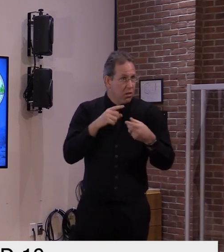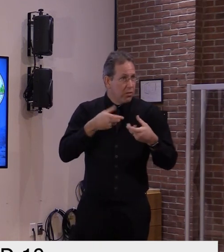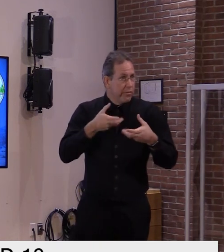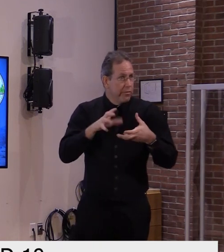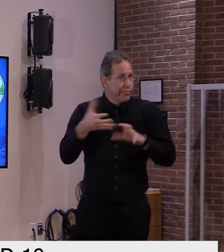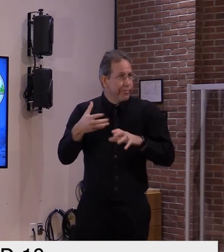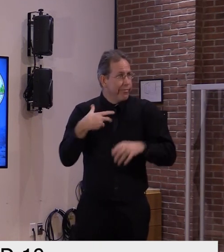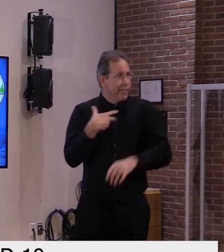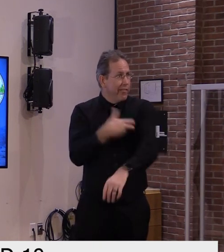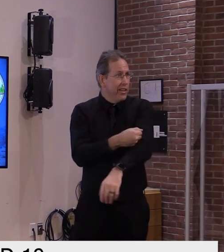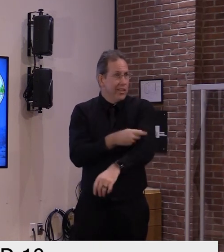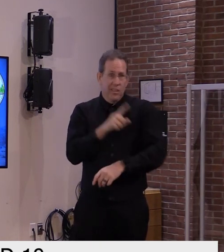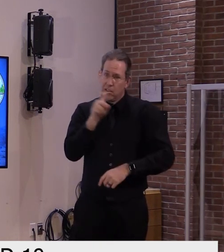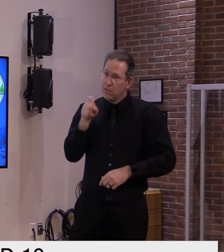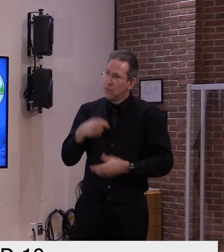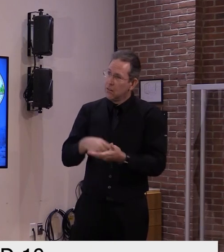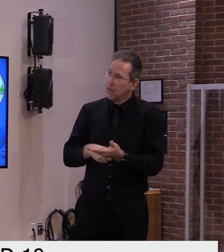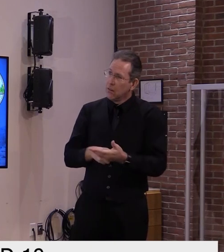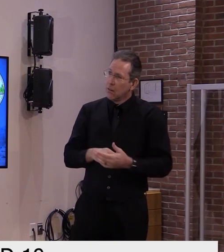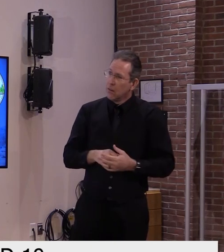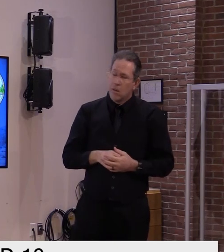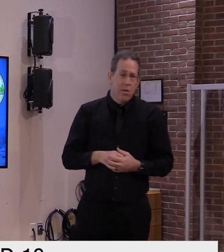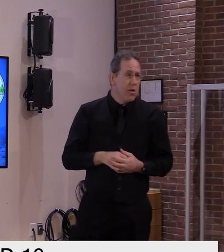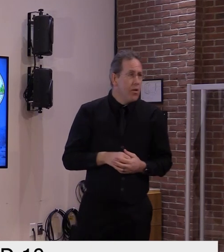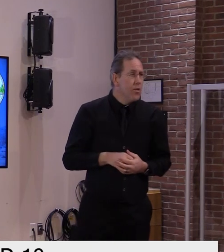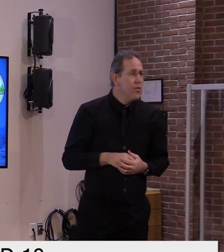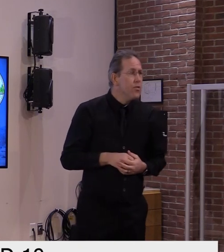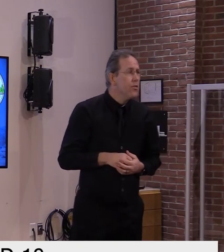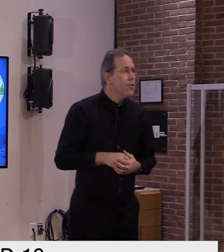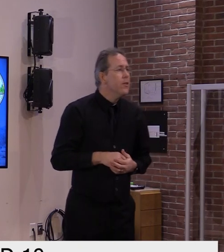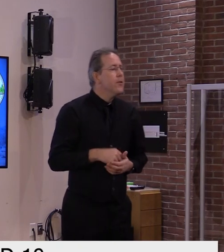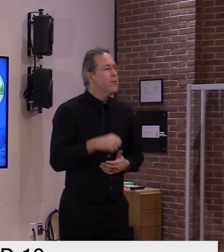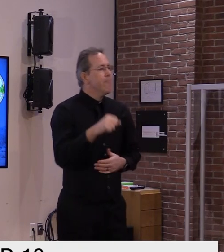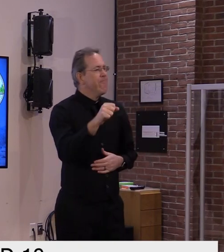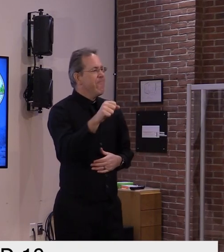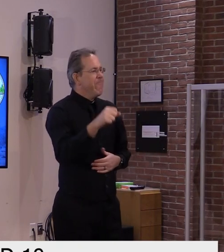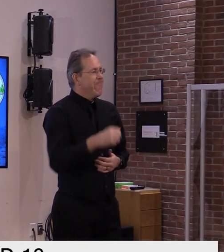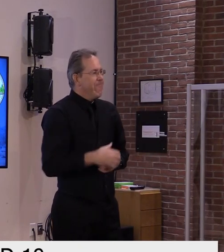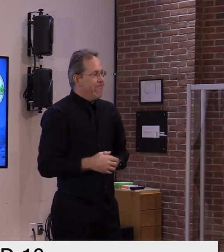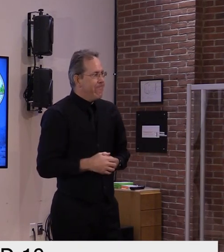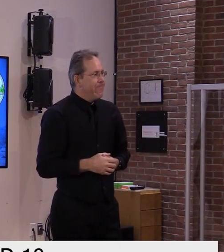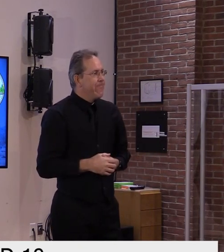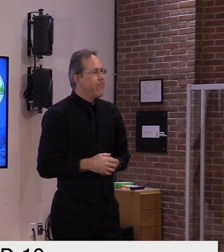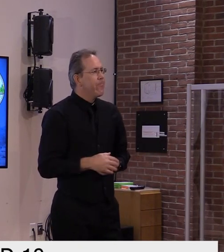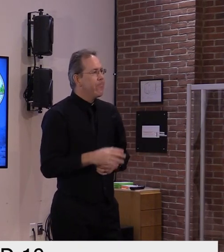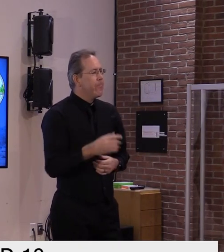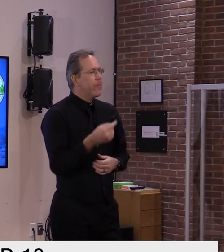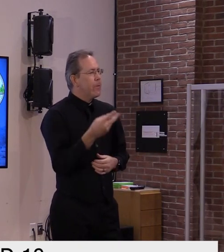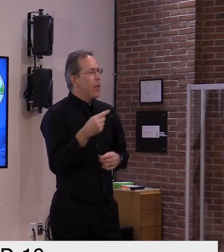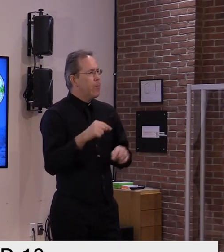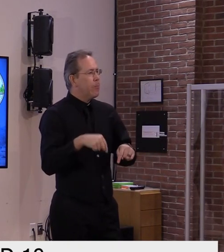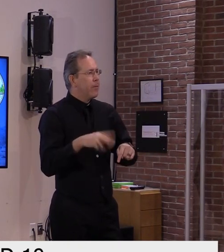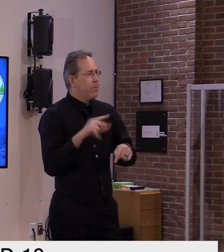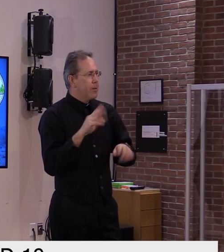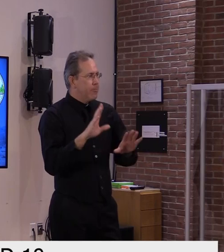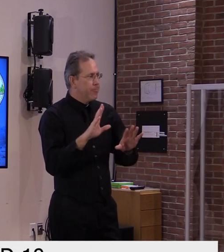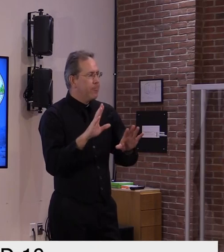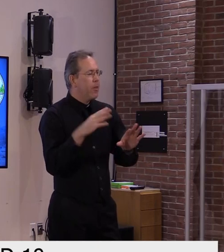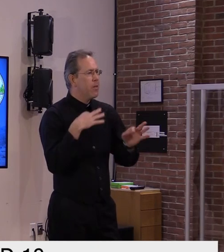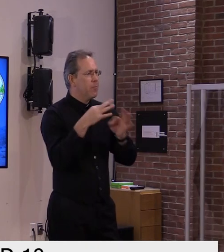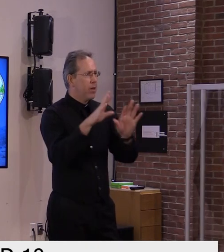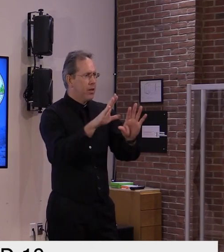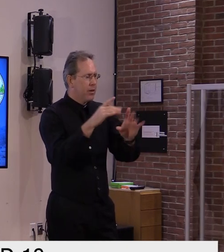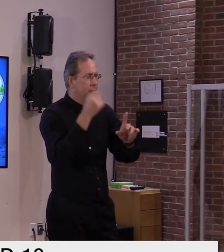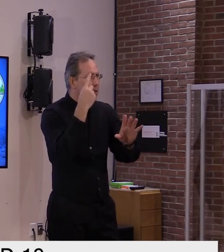known of a few cases in Vermont, and it gives me a great opportunity to tell people that just because the needle went in your arm